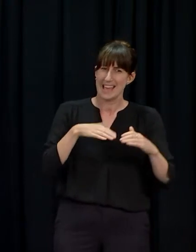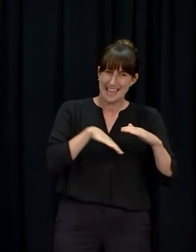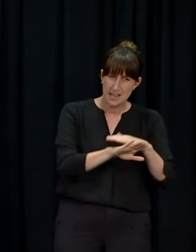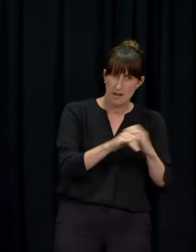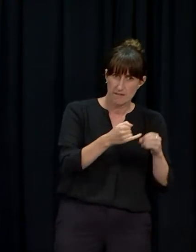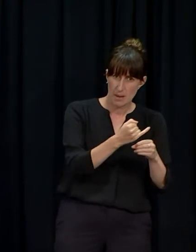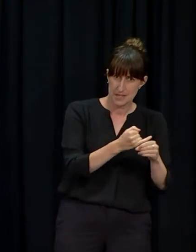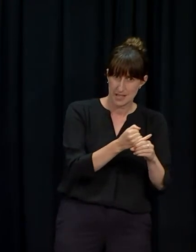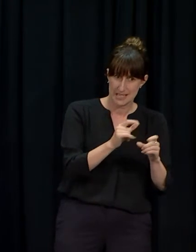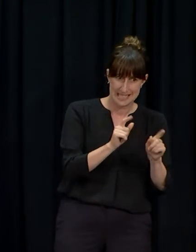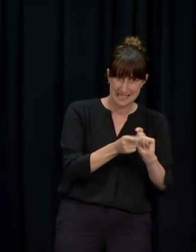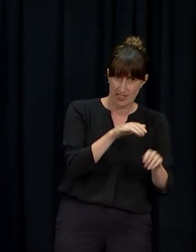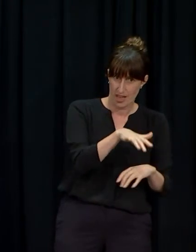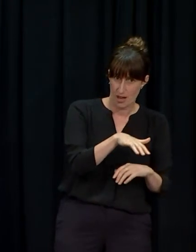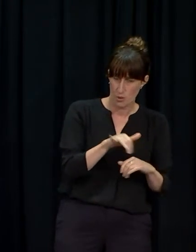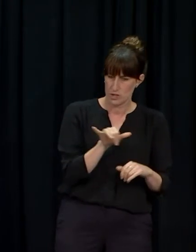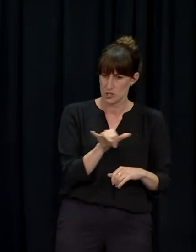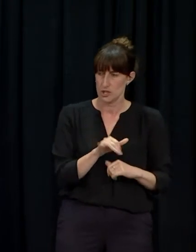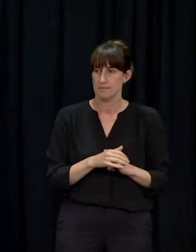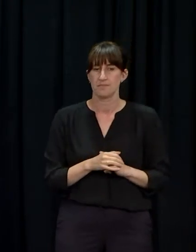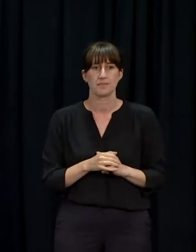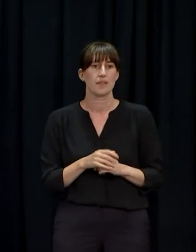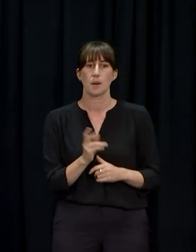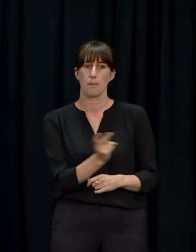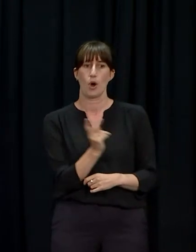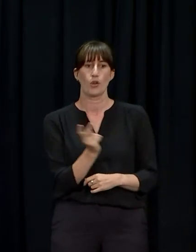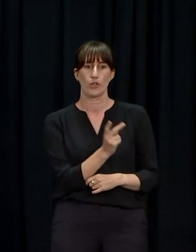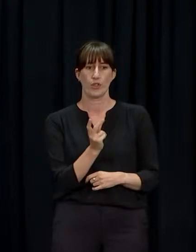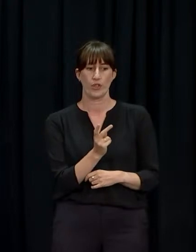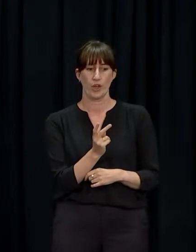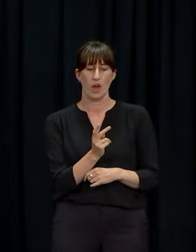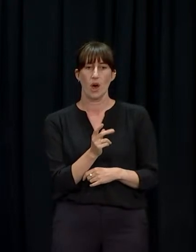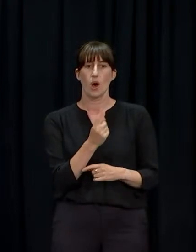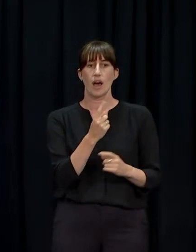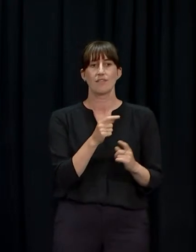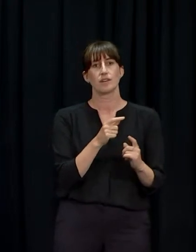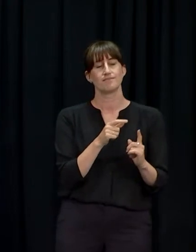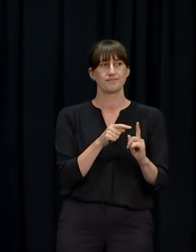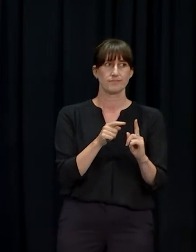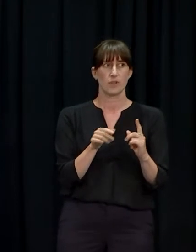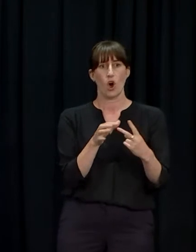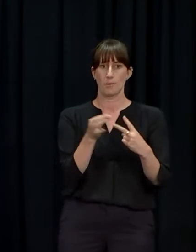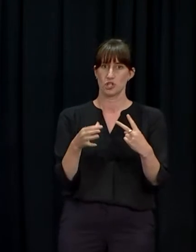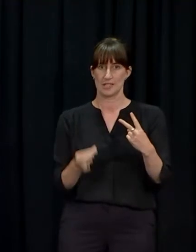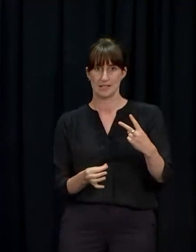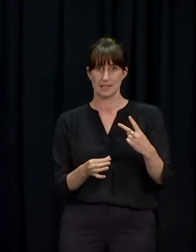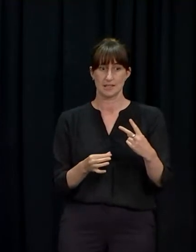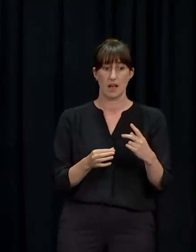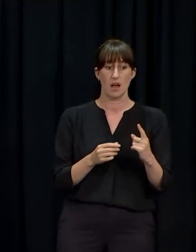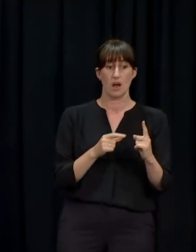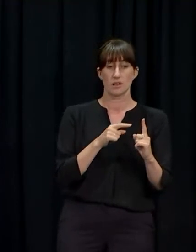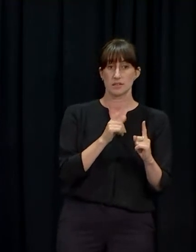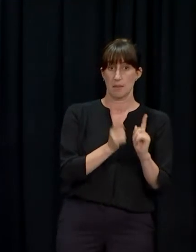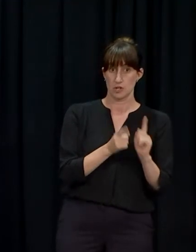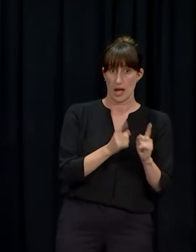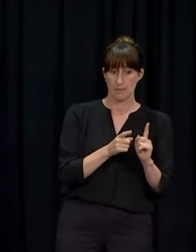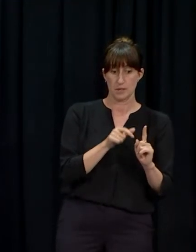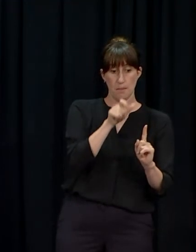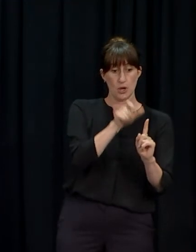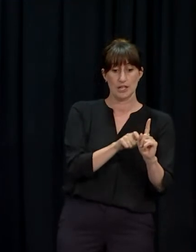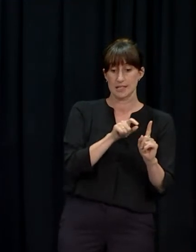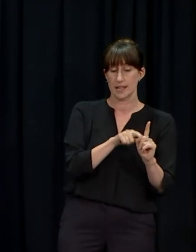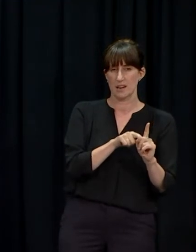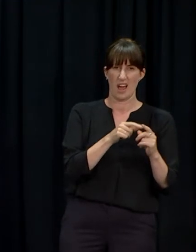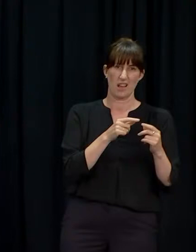that will have to offer both options, both a supervised and an unsupervised option because of demand, and that work